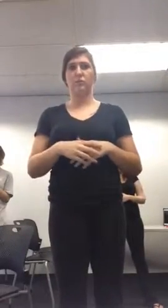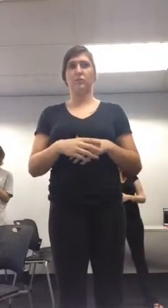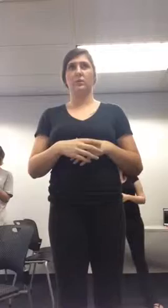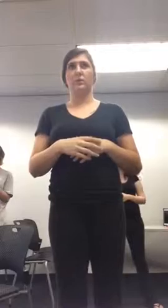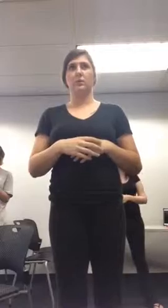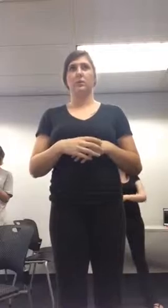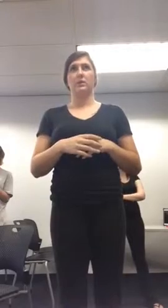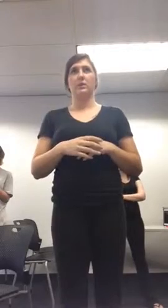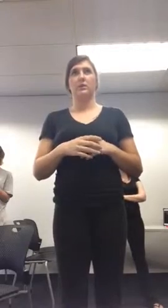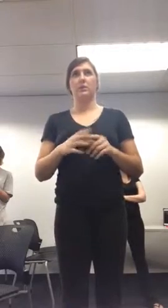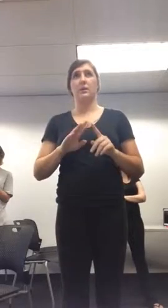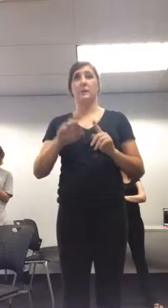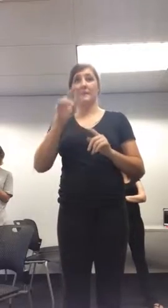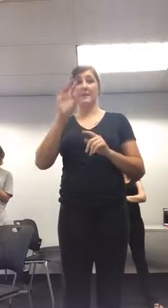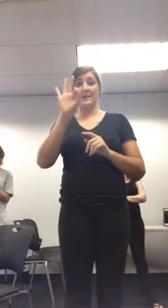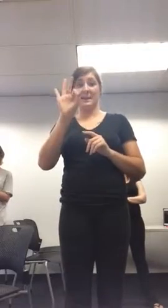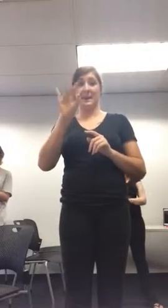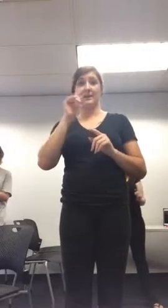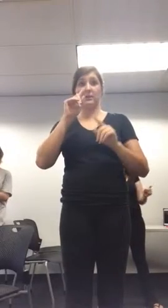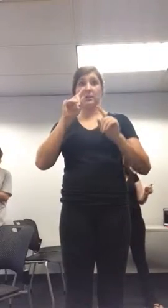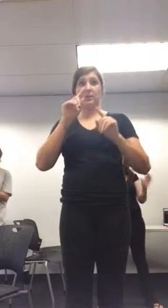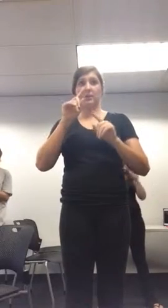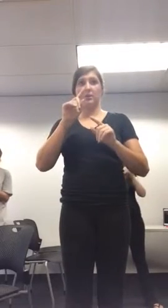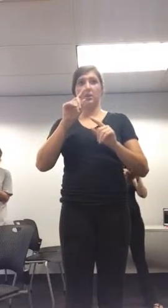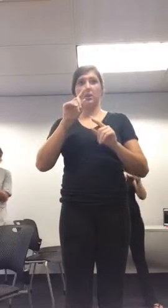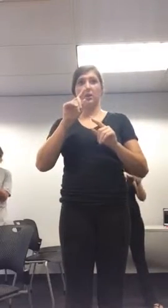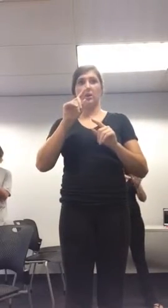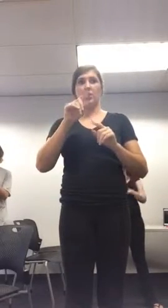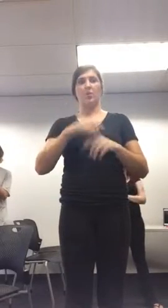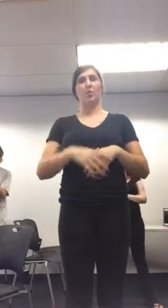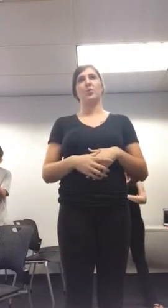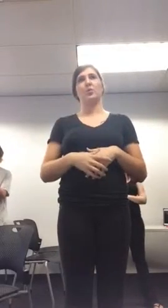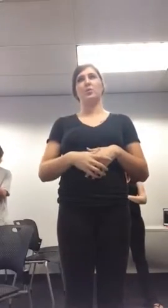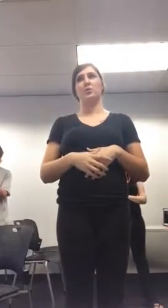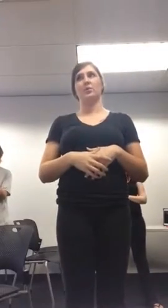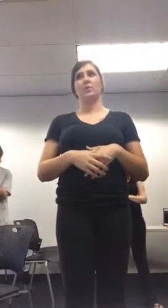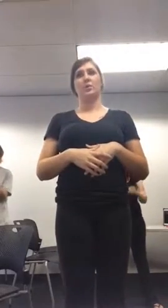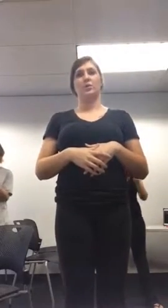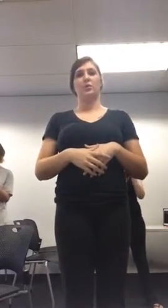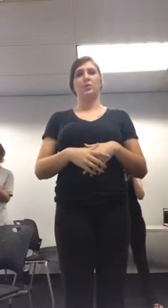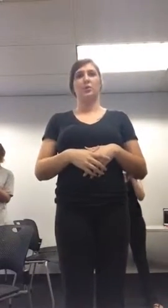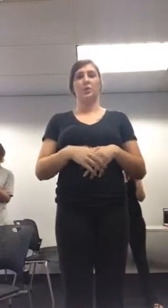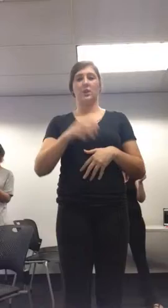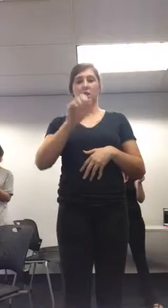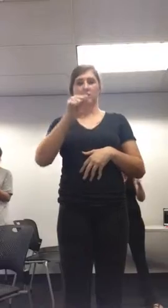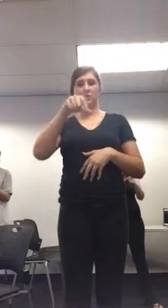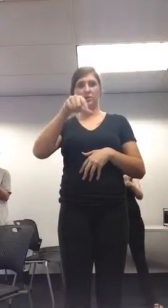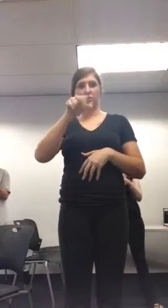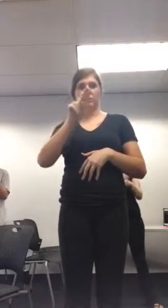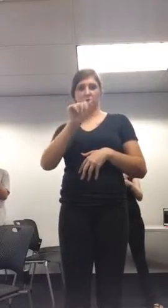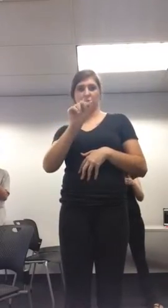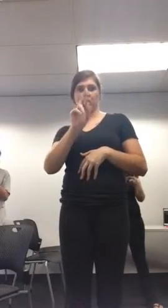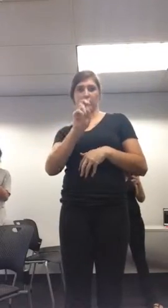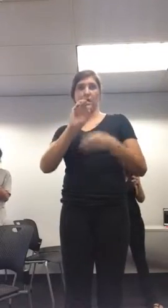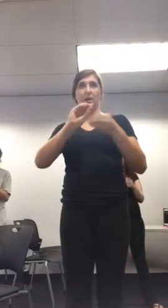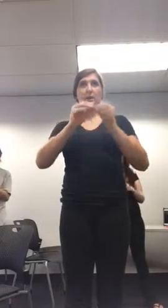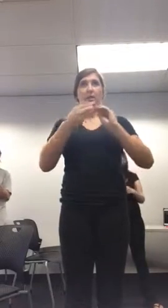is called a square number because one of the ways to multiply it looks like a square. This will become even more